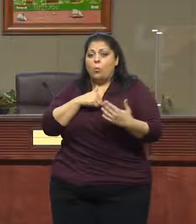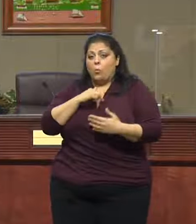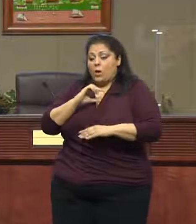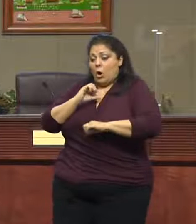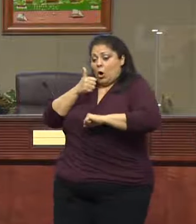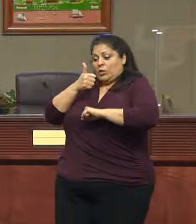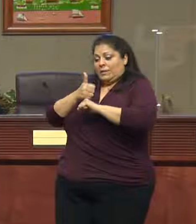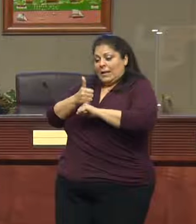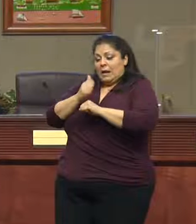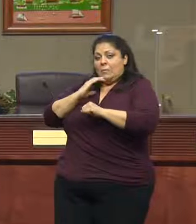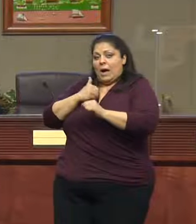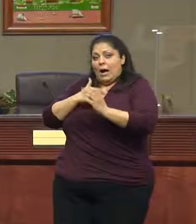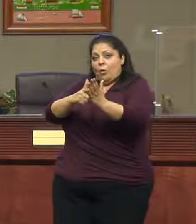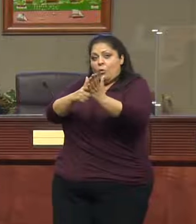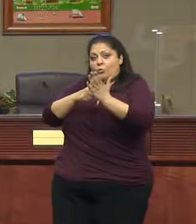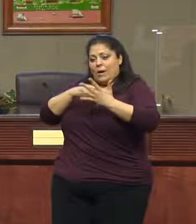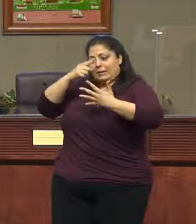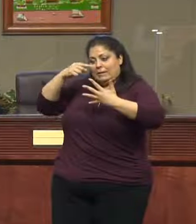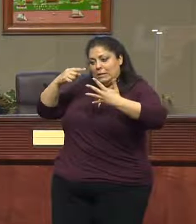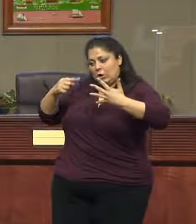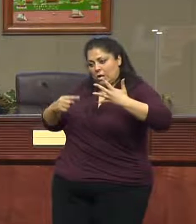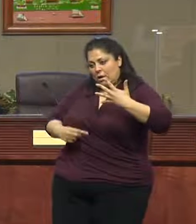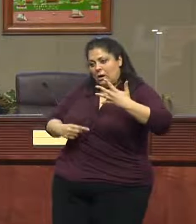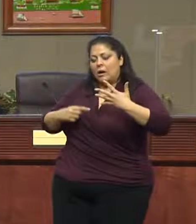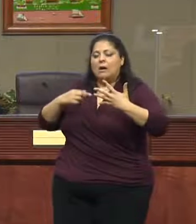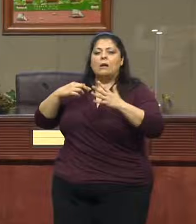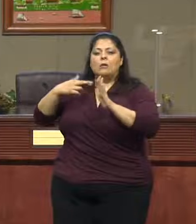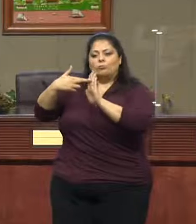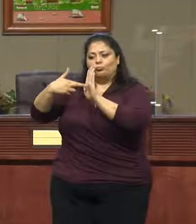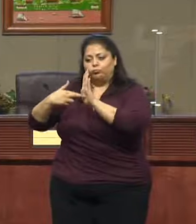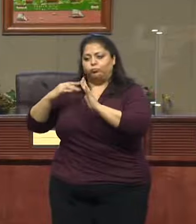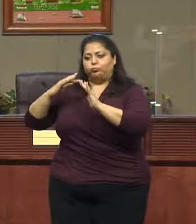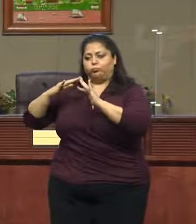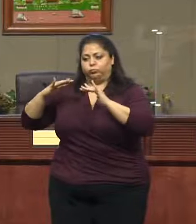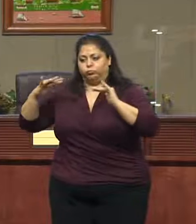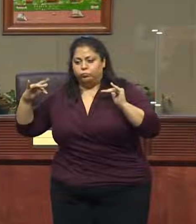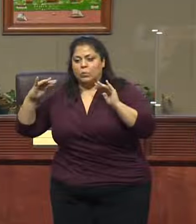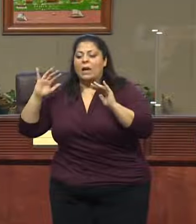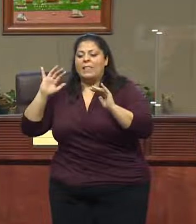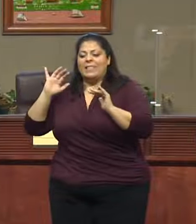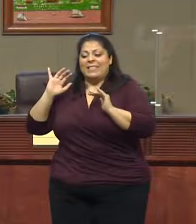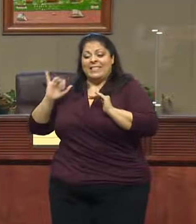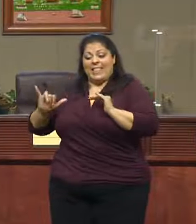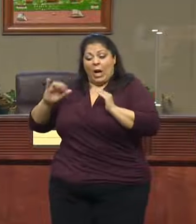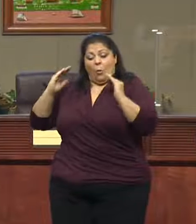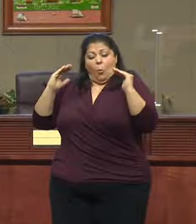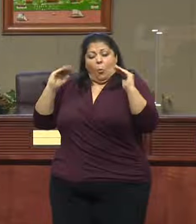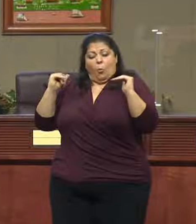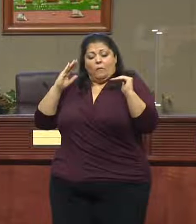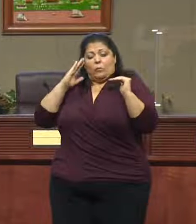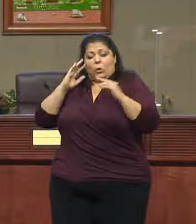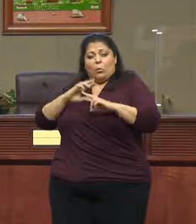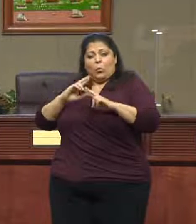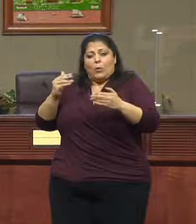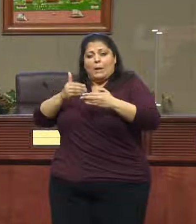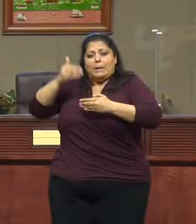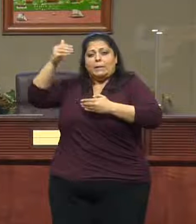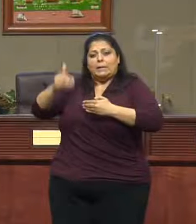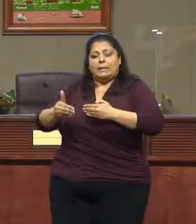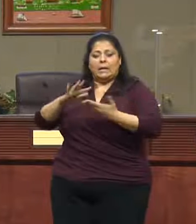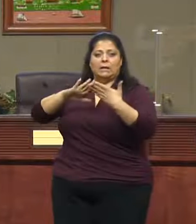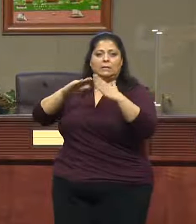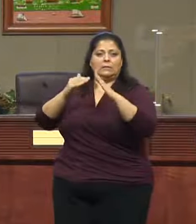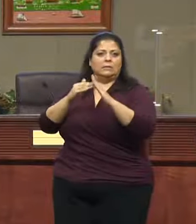qualifying criteria and program guidelines and hope to bring that to our next City Council meeting. And prior to the